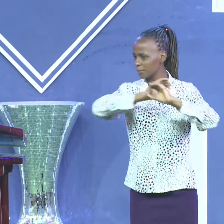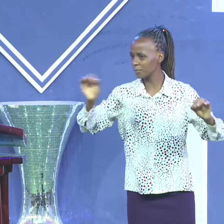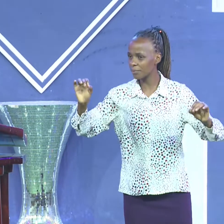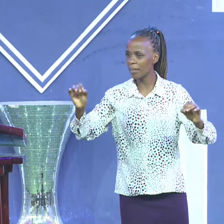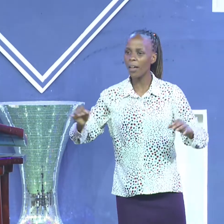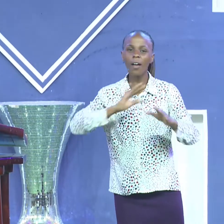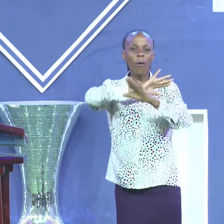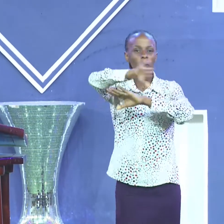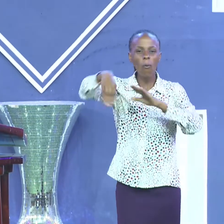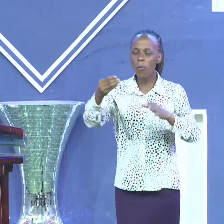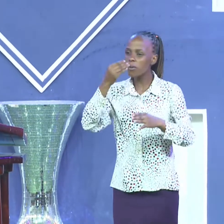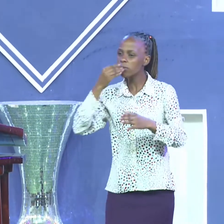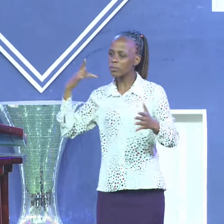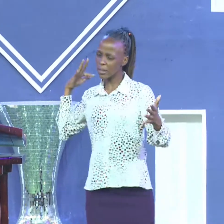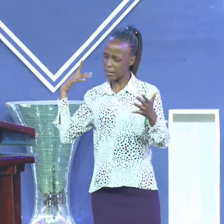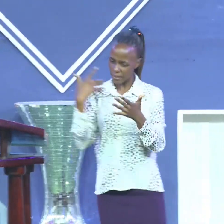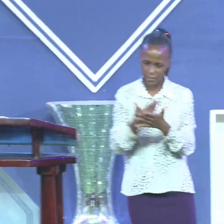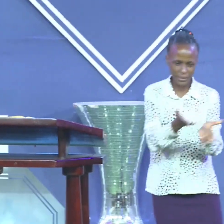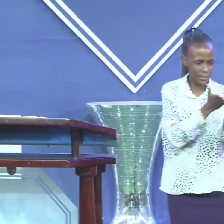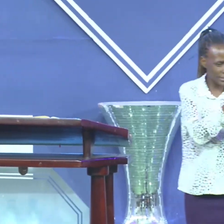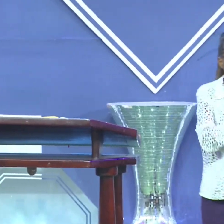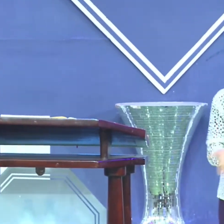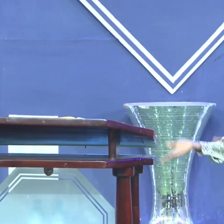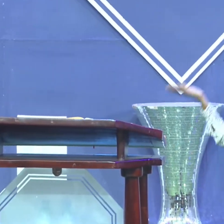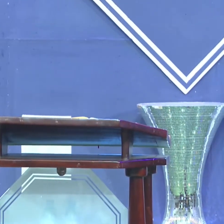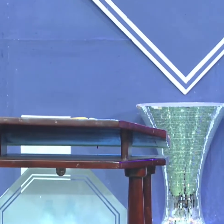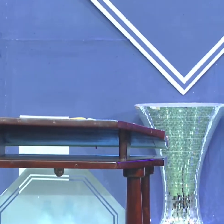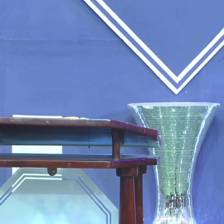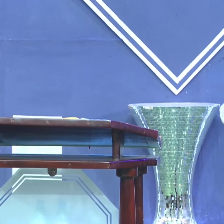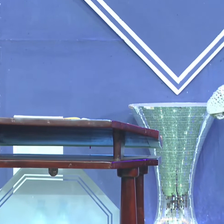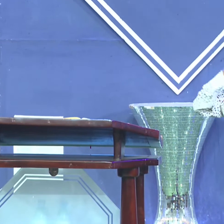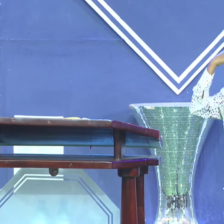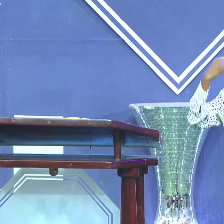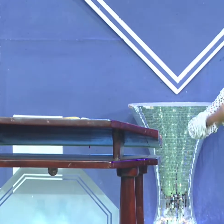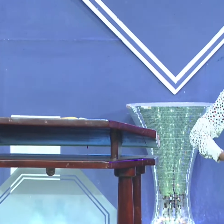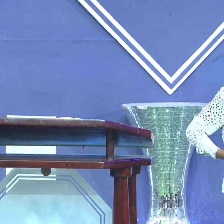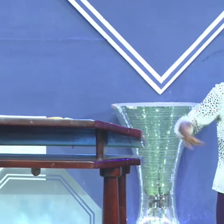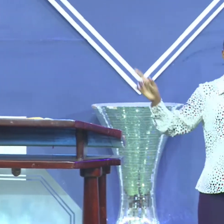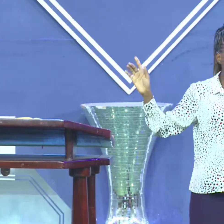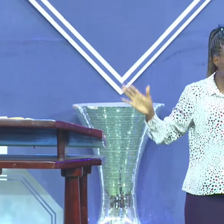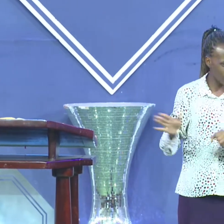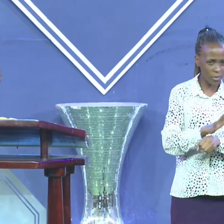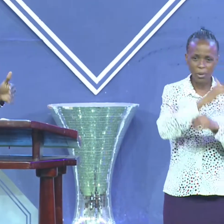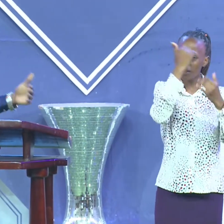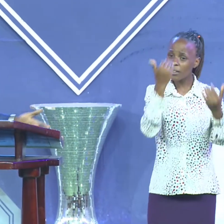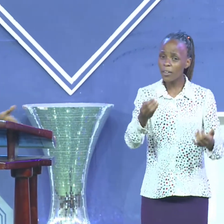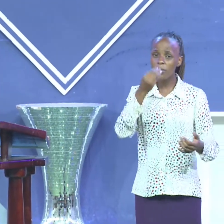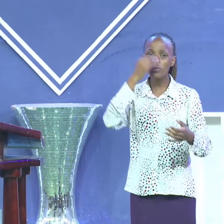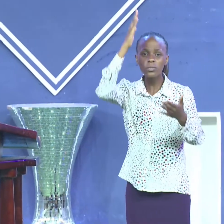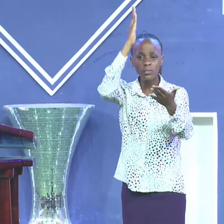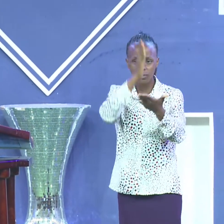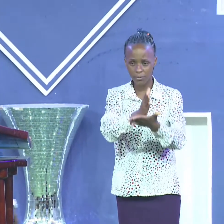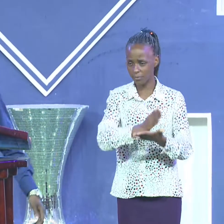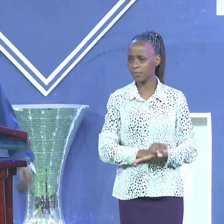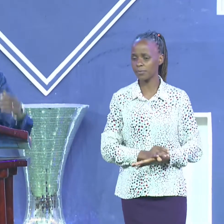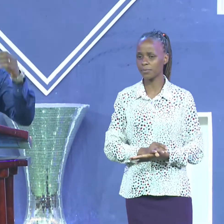longer known. The food that they were served on his table, and he eats very well and enjoys. The food is